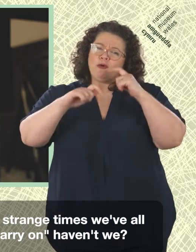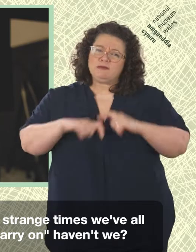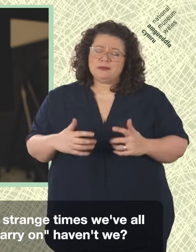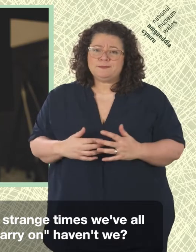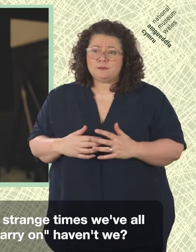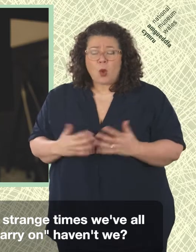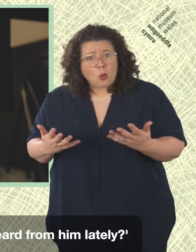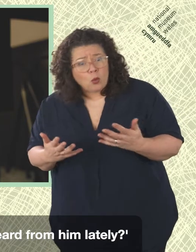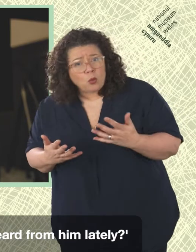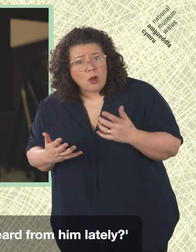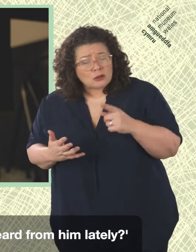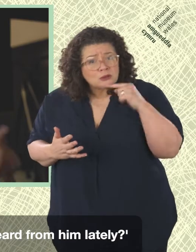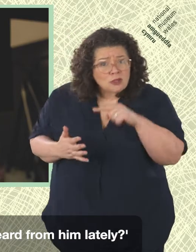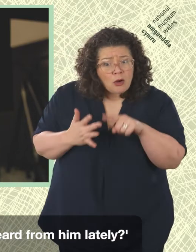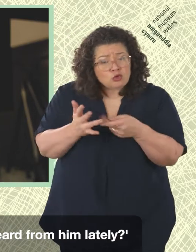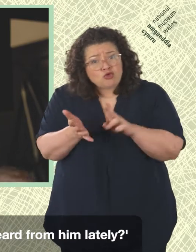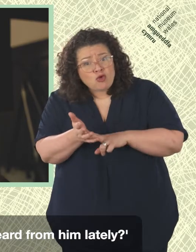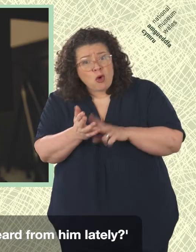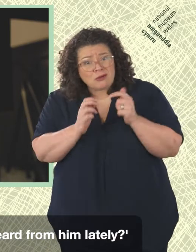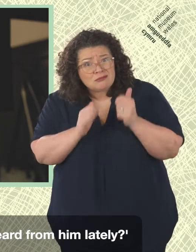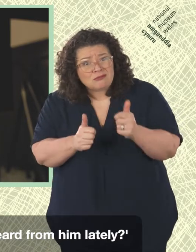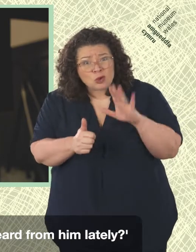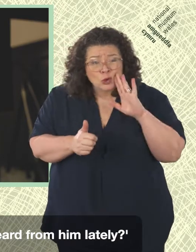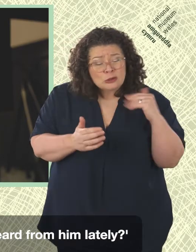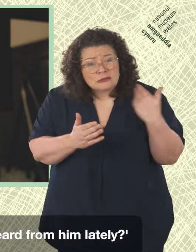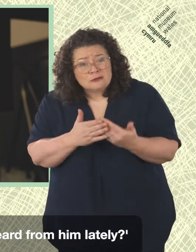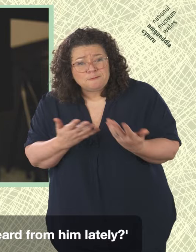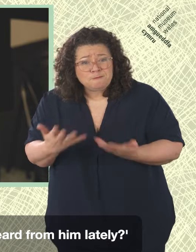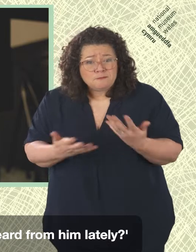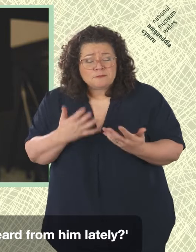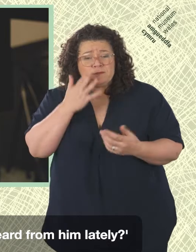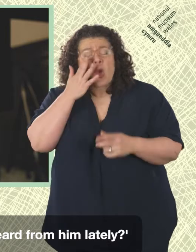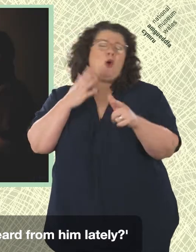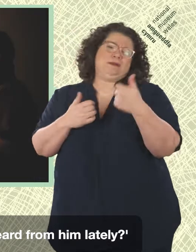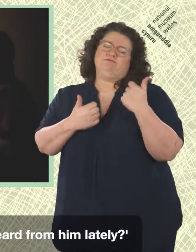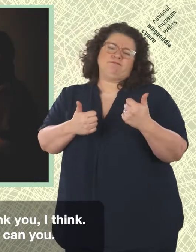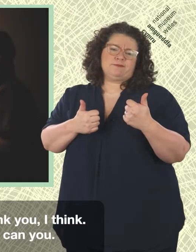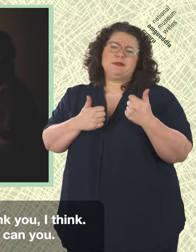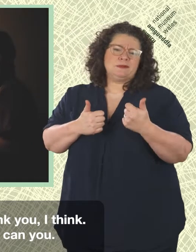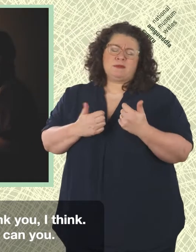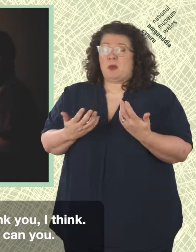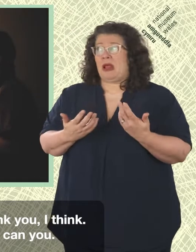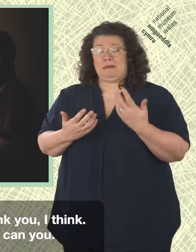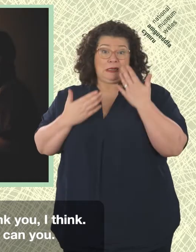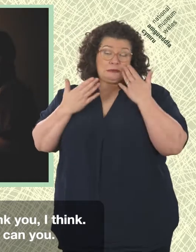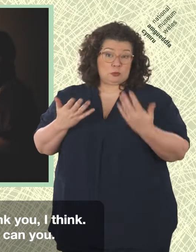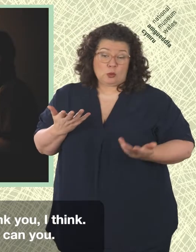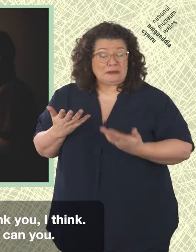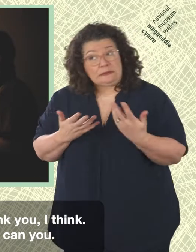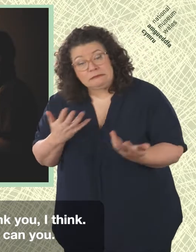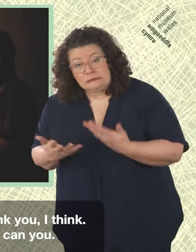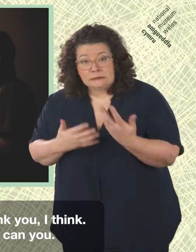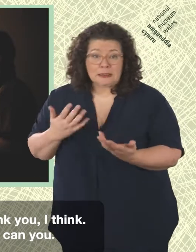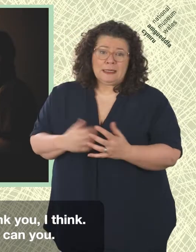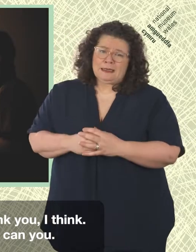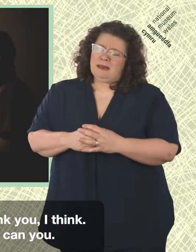carry on, haven't we? Oh, how is John Bach? Have you heard from him lately? He's good, thank you, I think. Well,